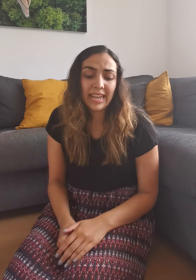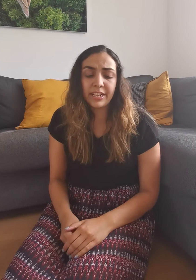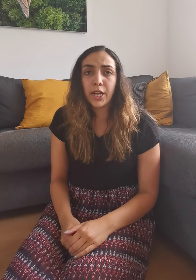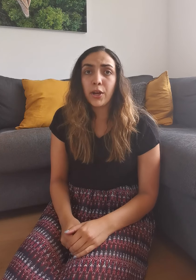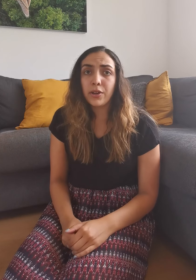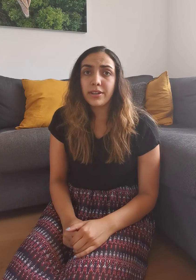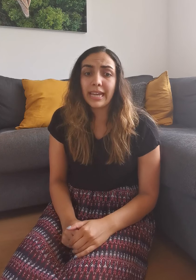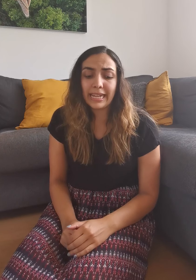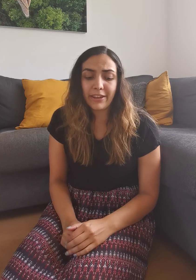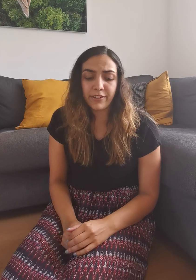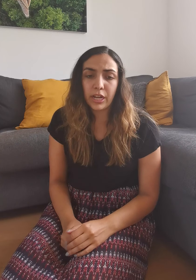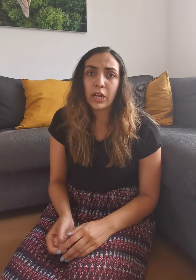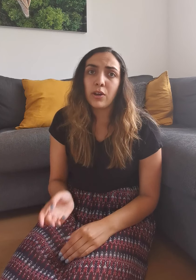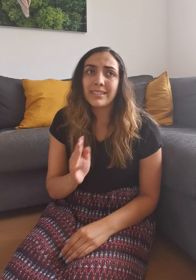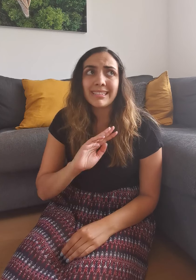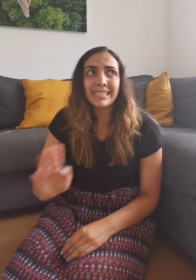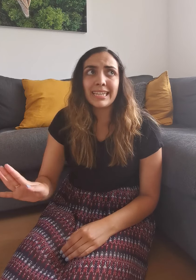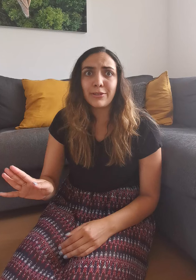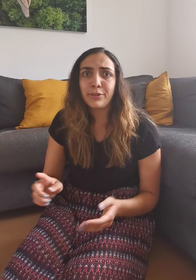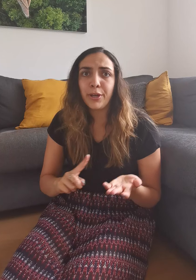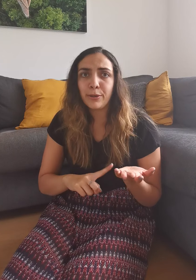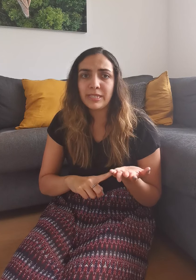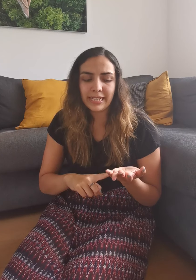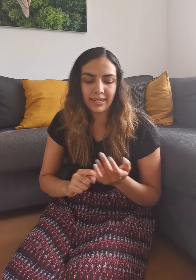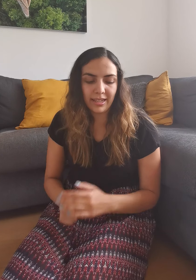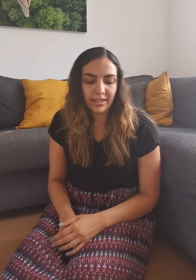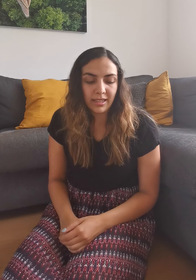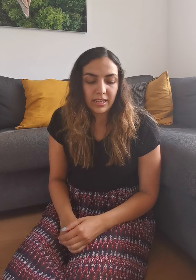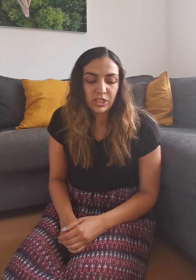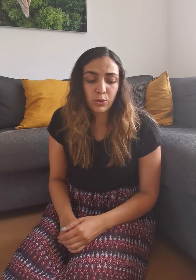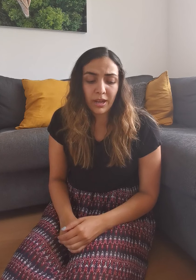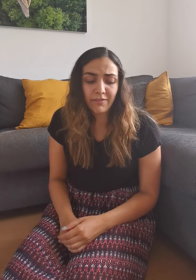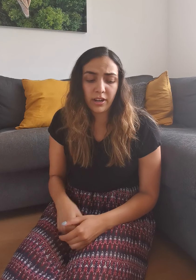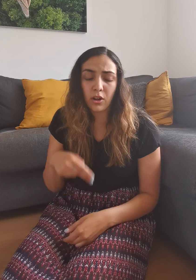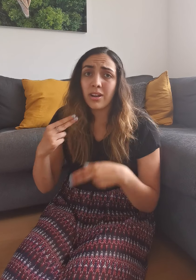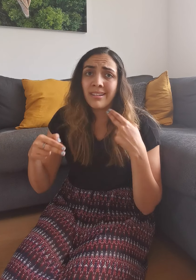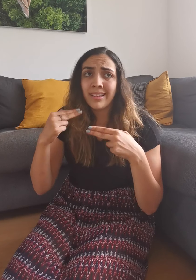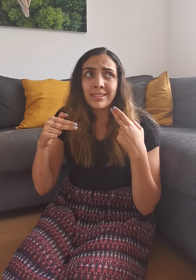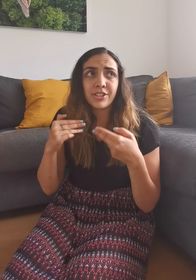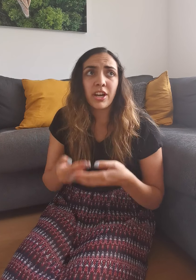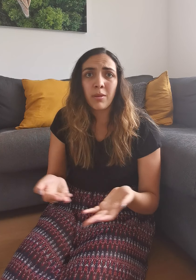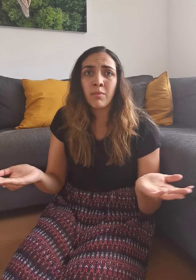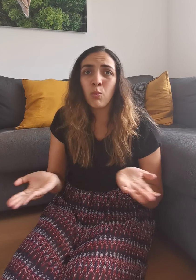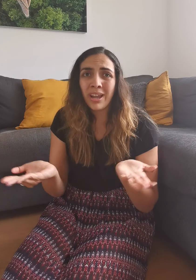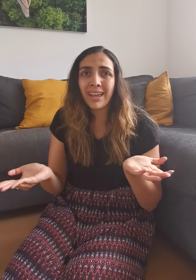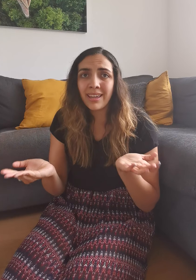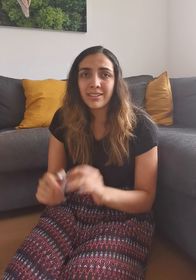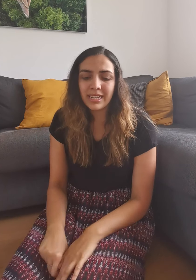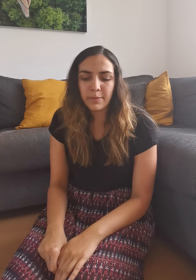10 o'clock, 11 o'clock, still no Tiddler. 12 o'clock, lunchtime, where could he